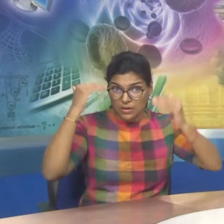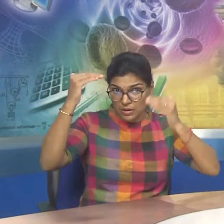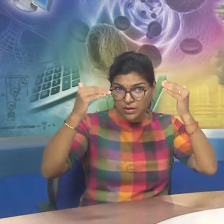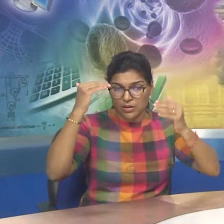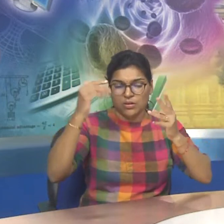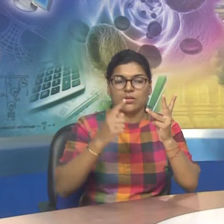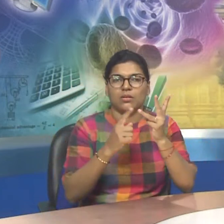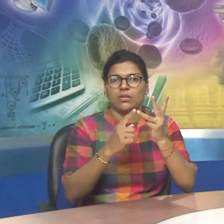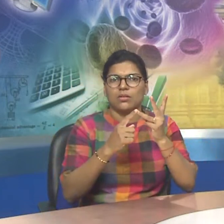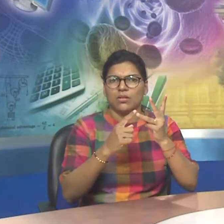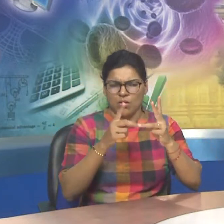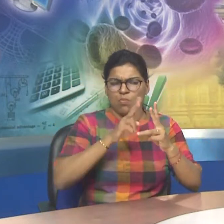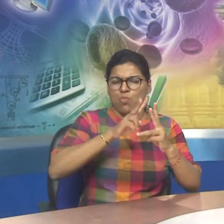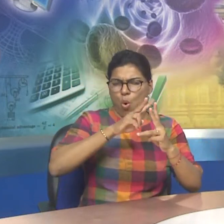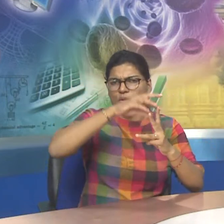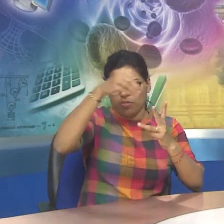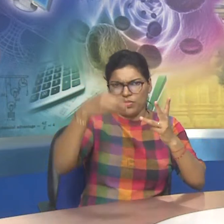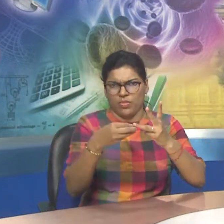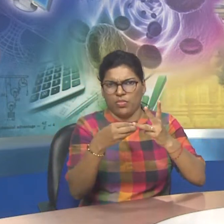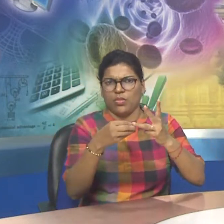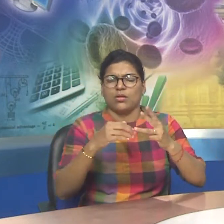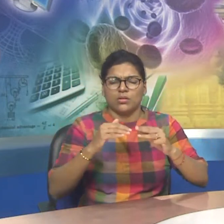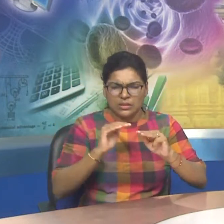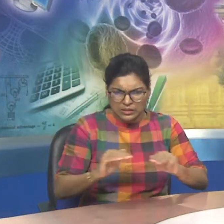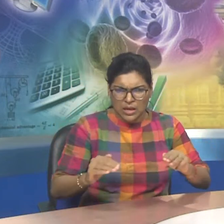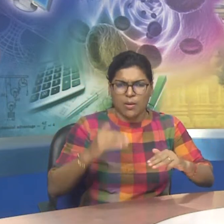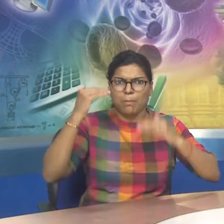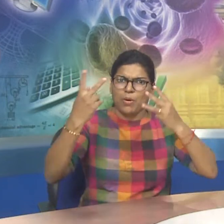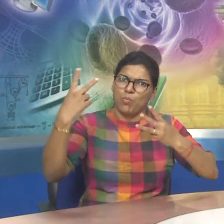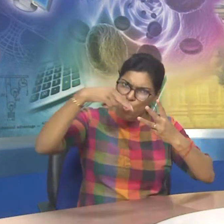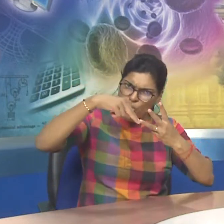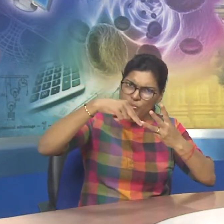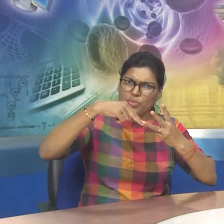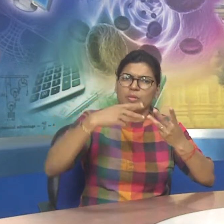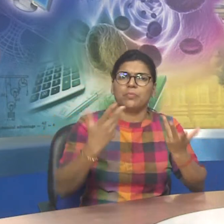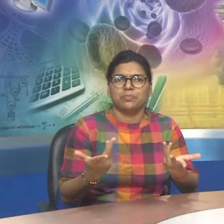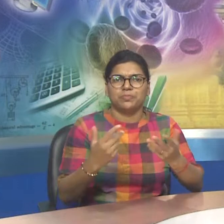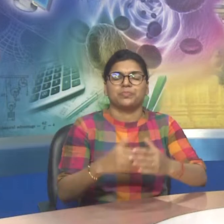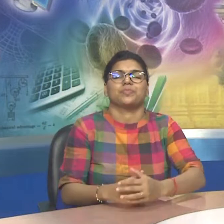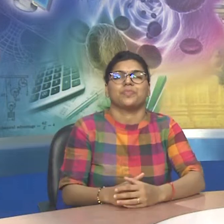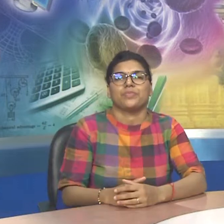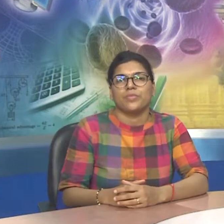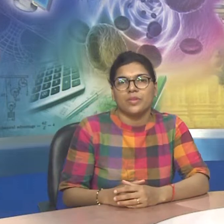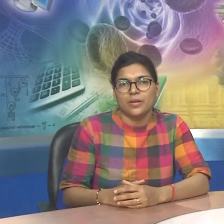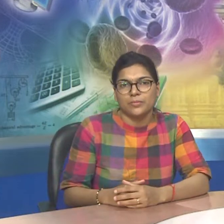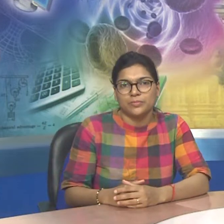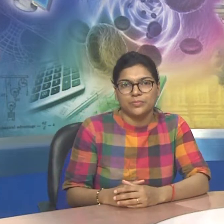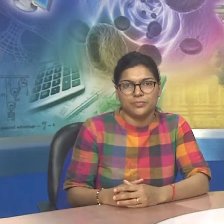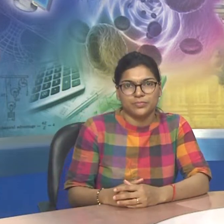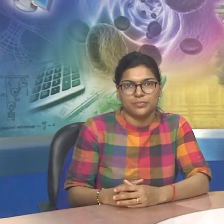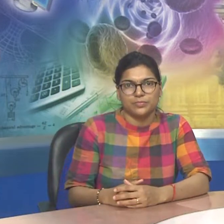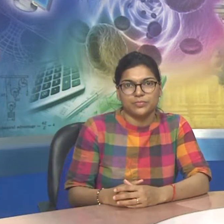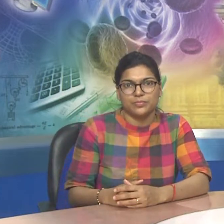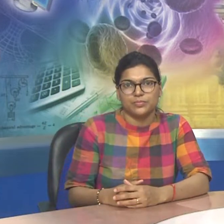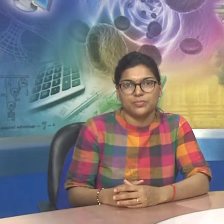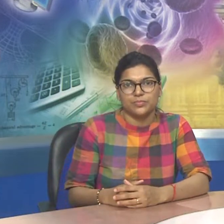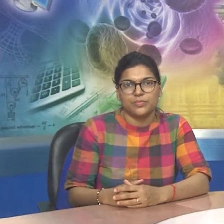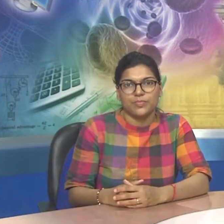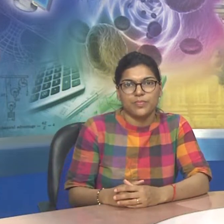given below. You can see 3 options. First option is children, second option is adults, and the third option is both.